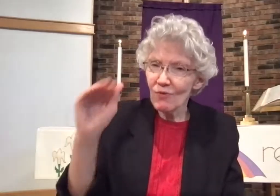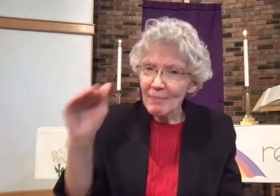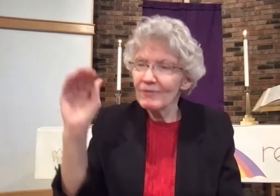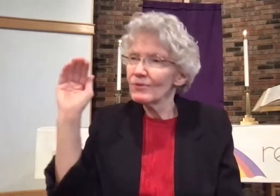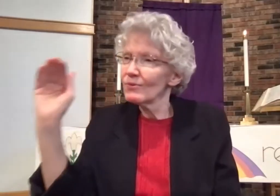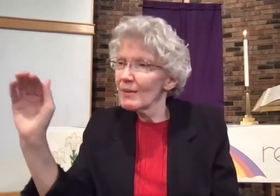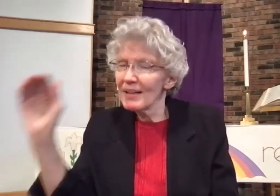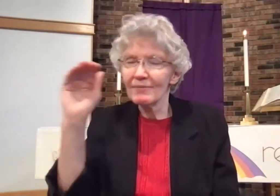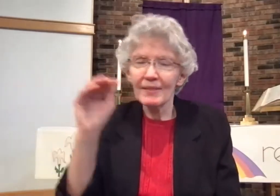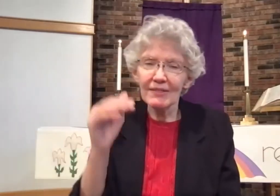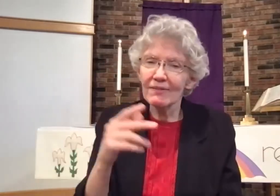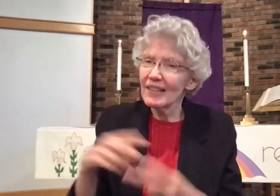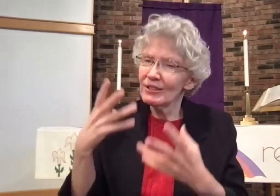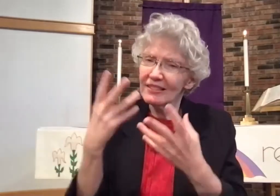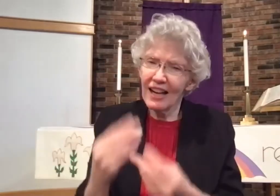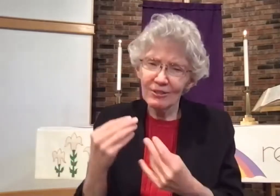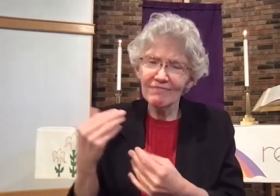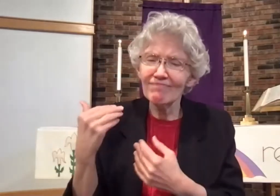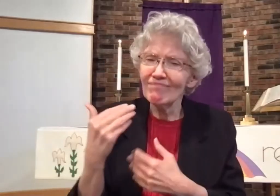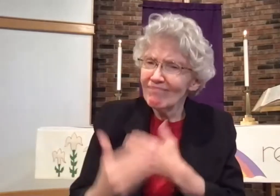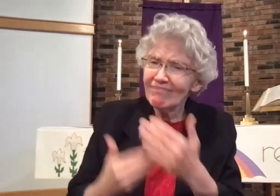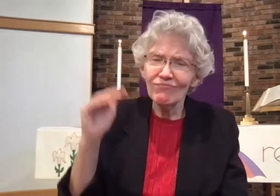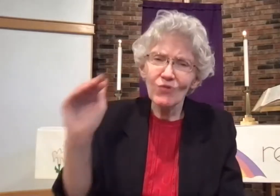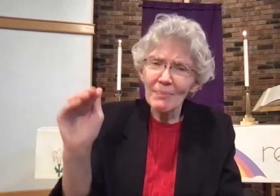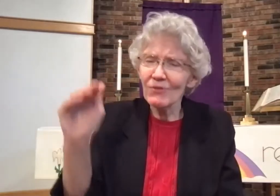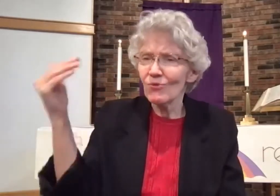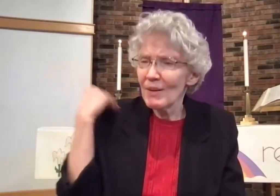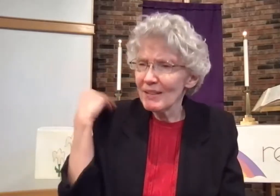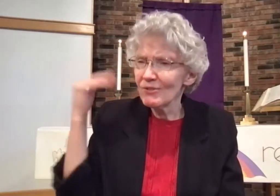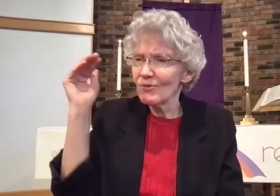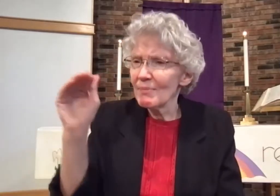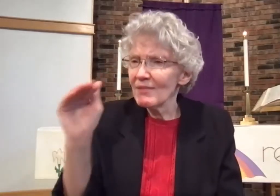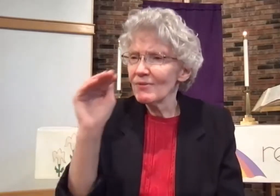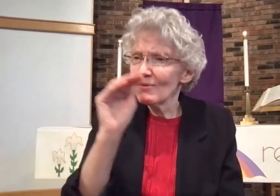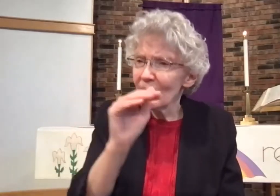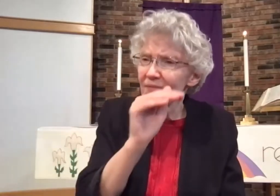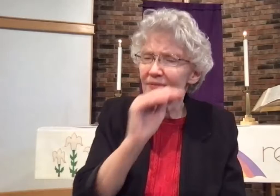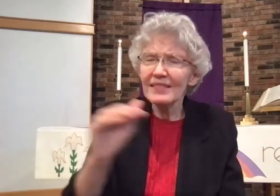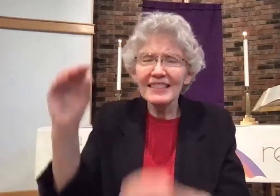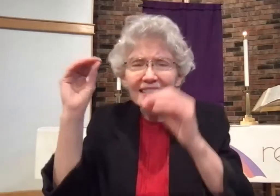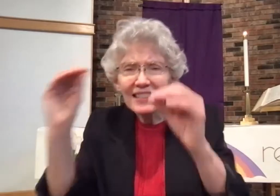And it does that by reminding us very gently to not give up,